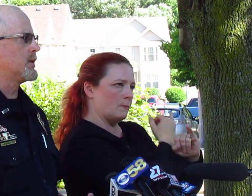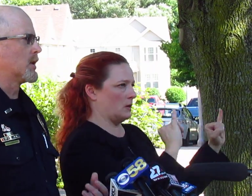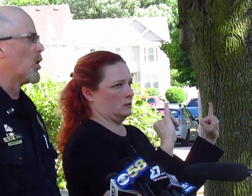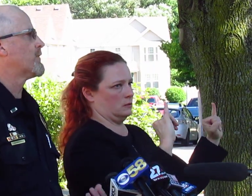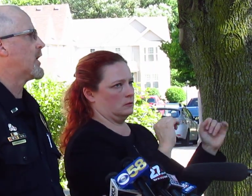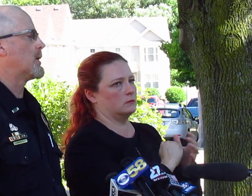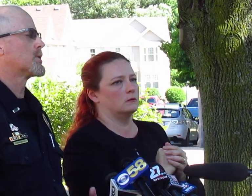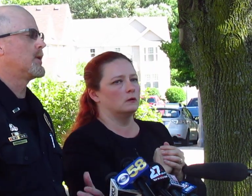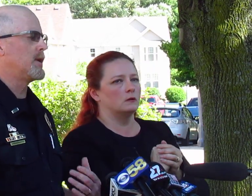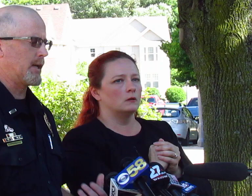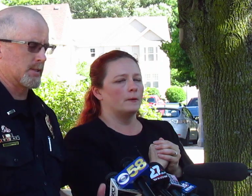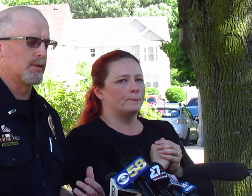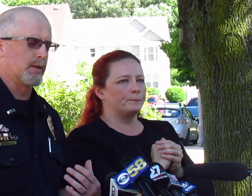All